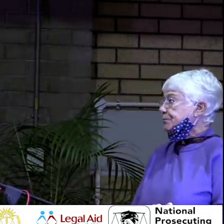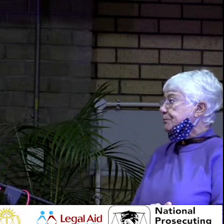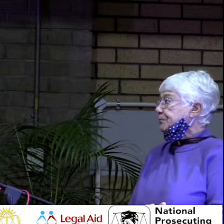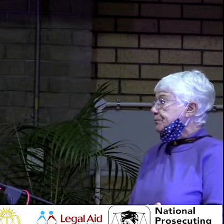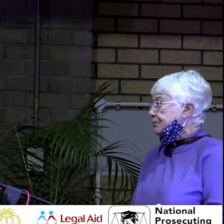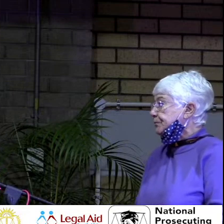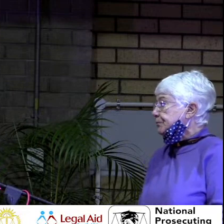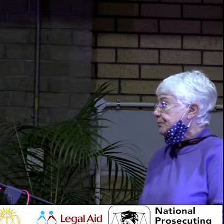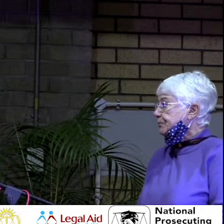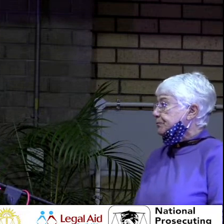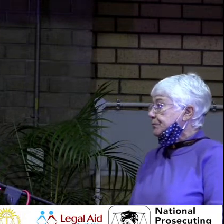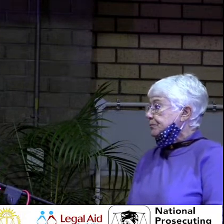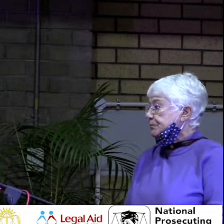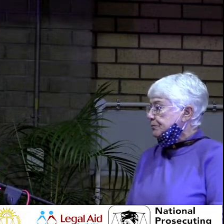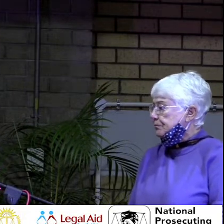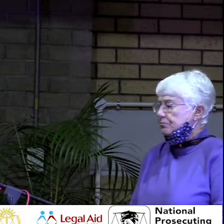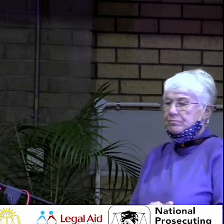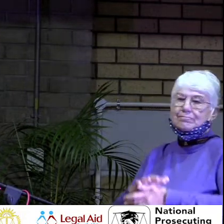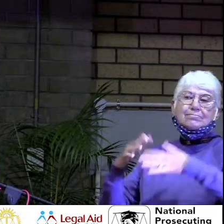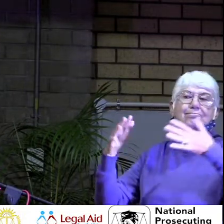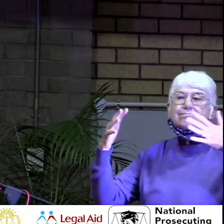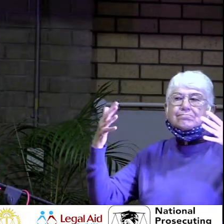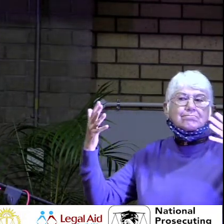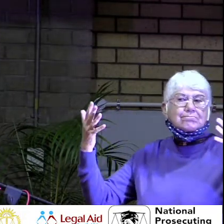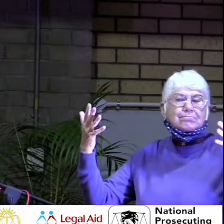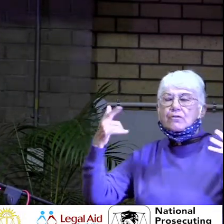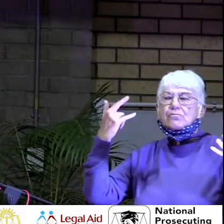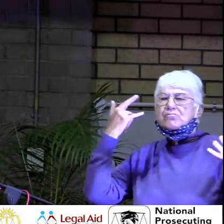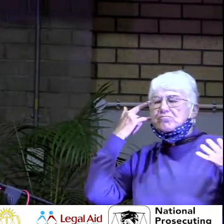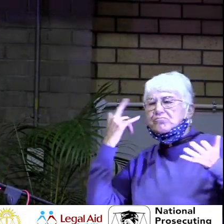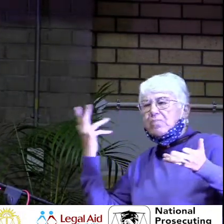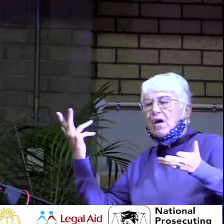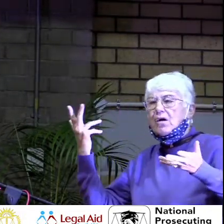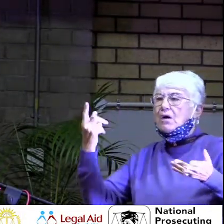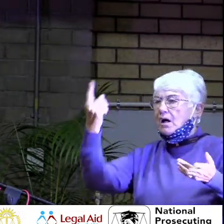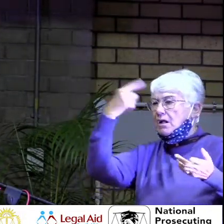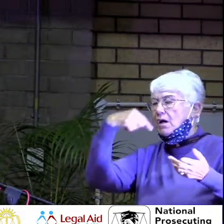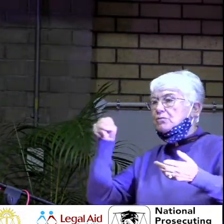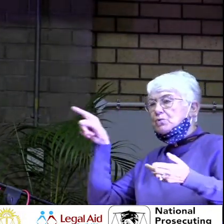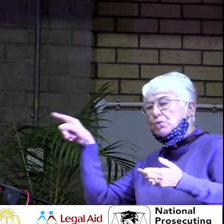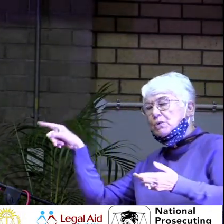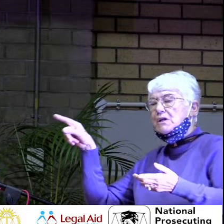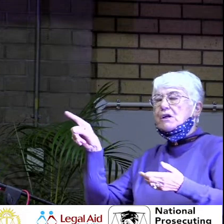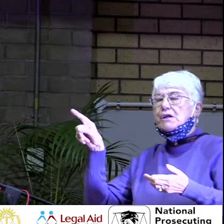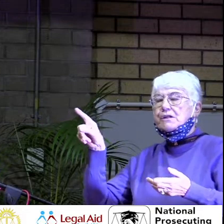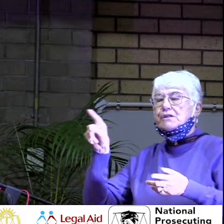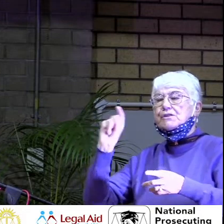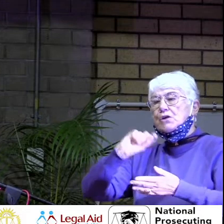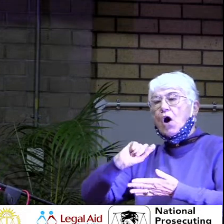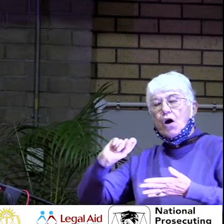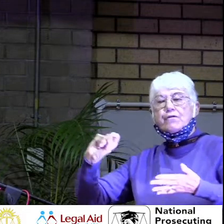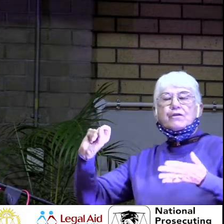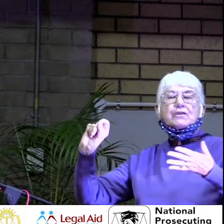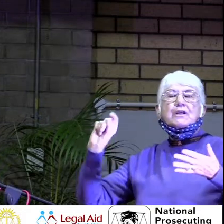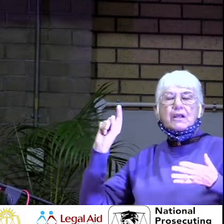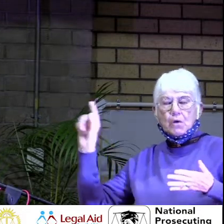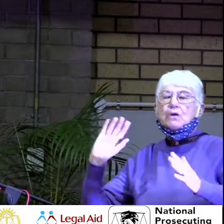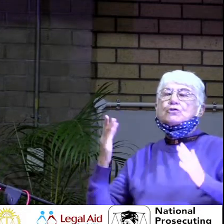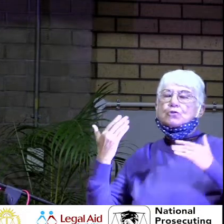comes into my office or who calls me. I believe in service delivery. So whoever of my